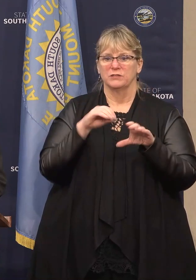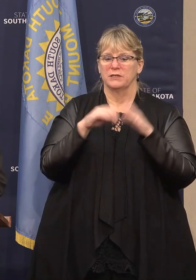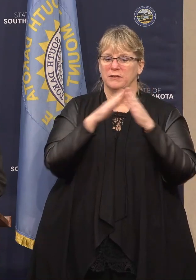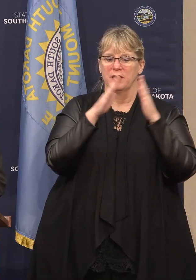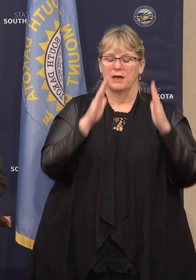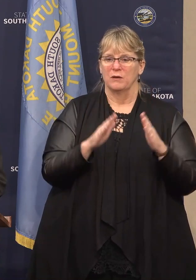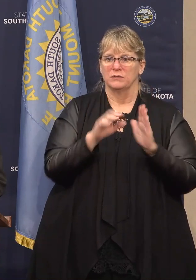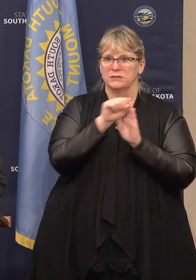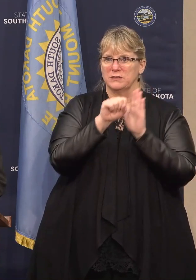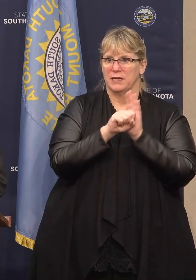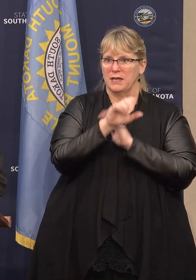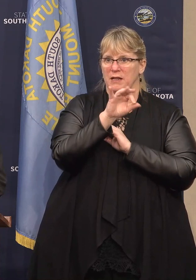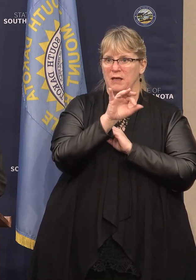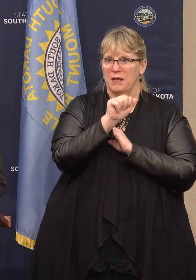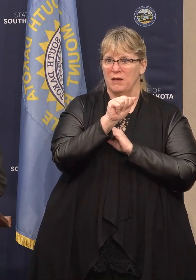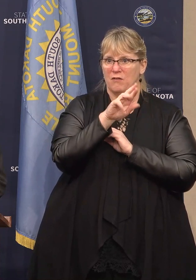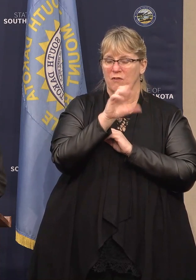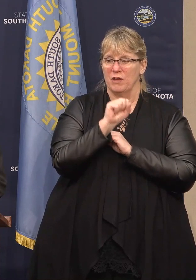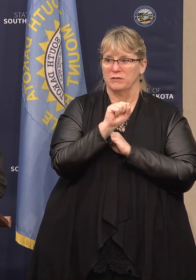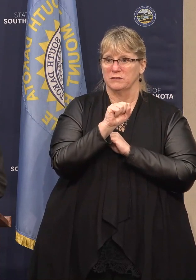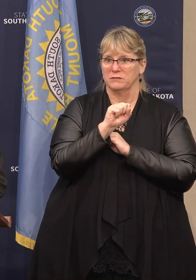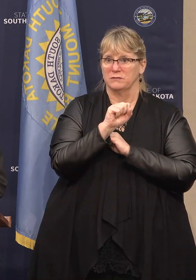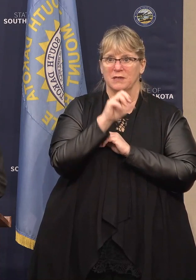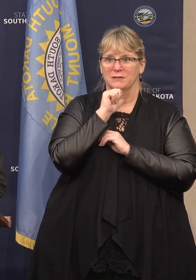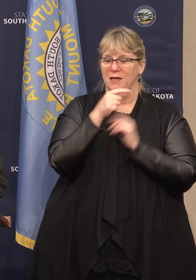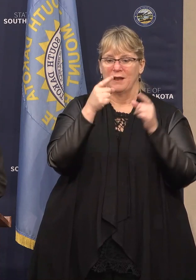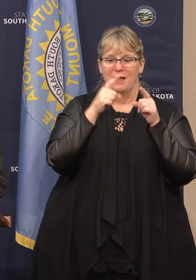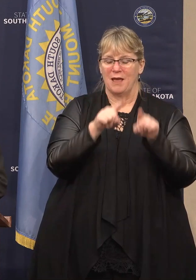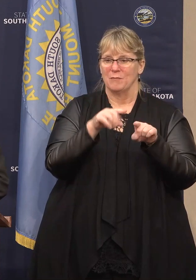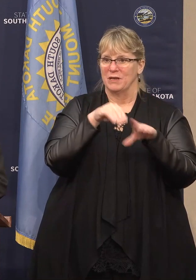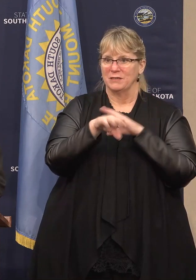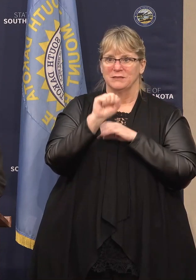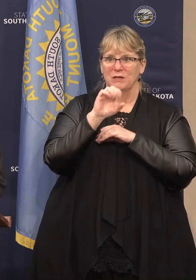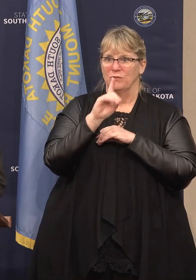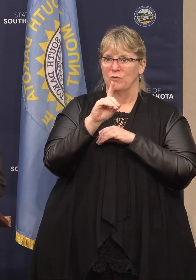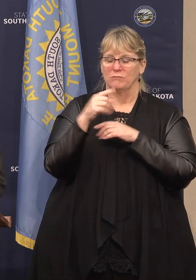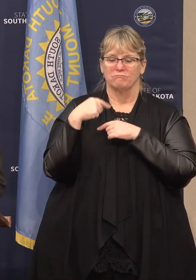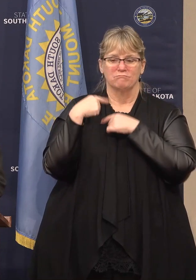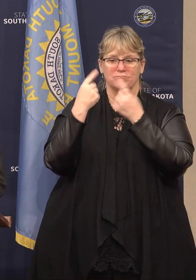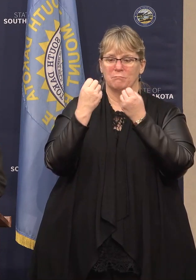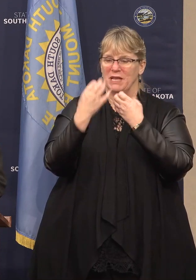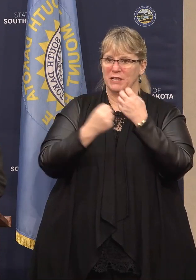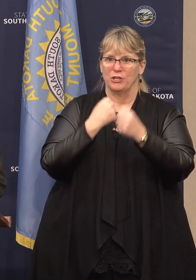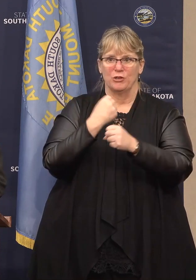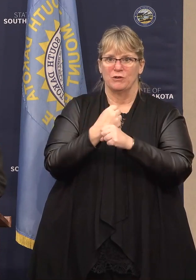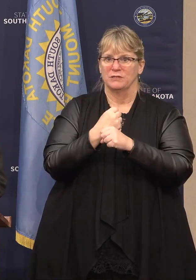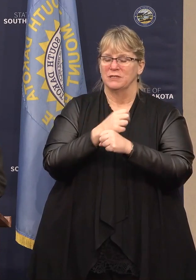State Affairs Committee, because that hasn't happened in South Dakota for many, many years. It was an